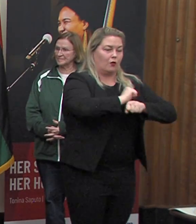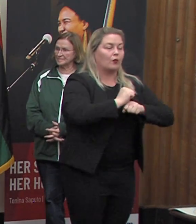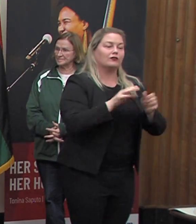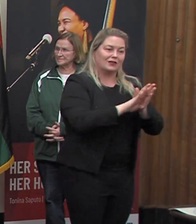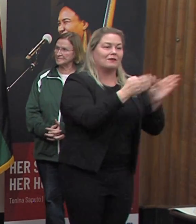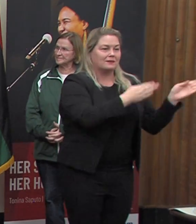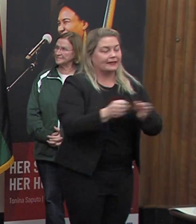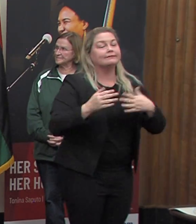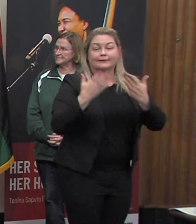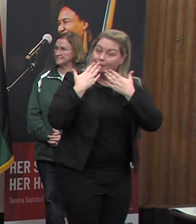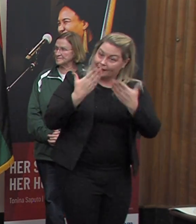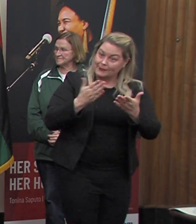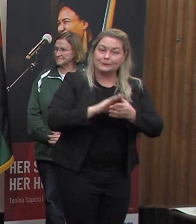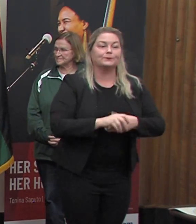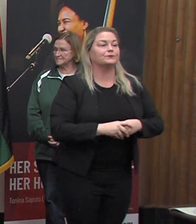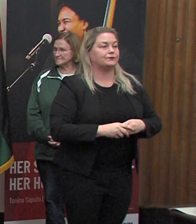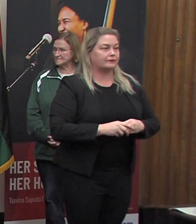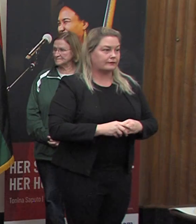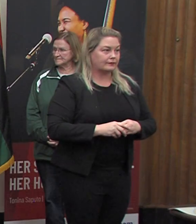So thank you.